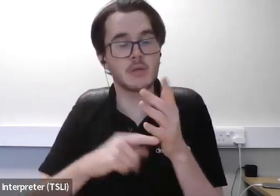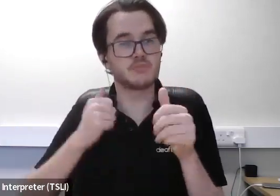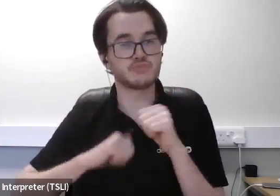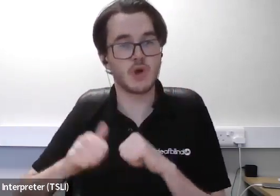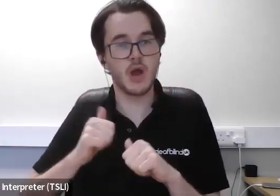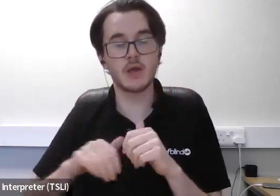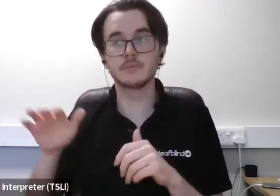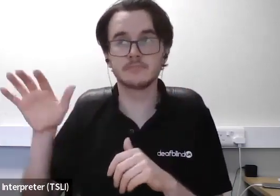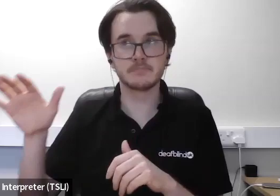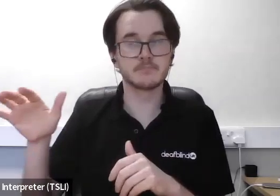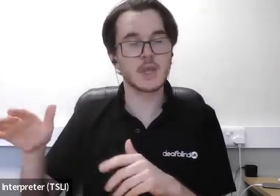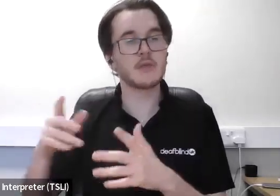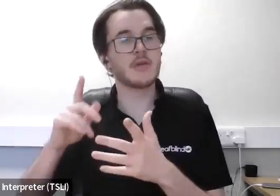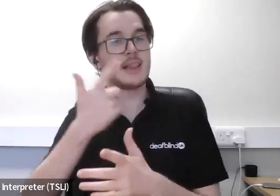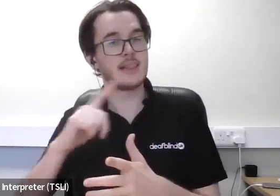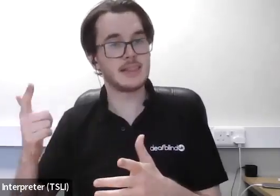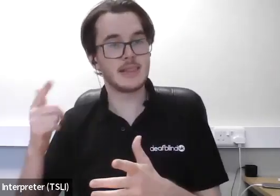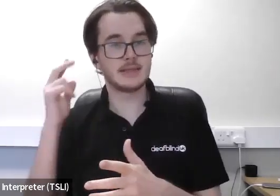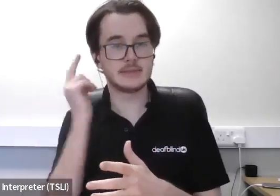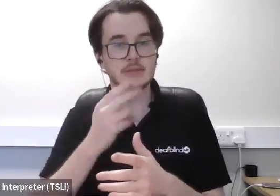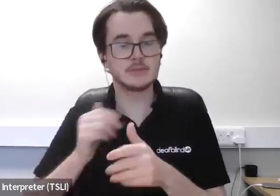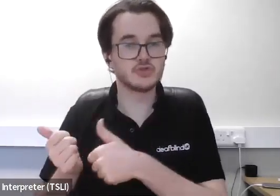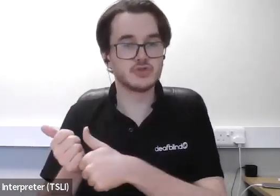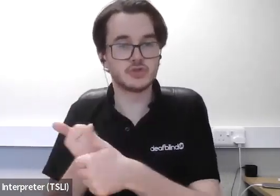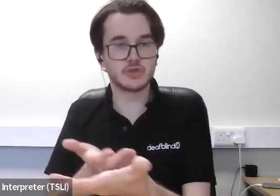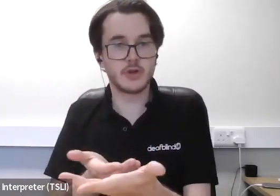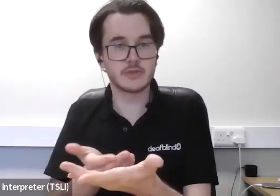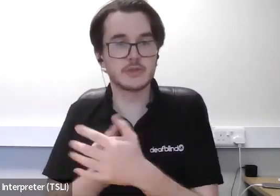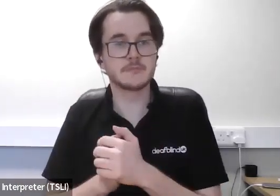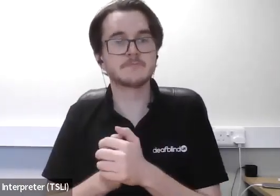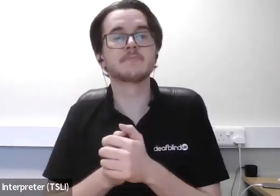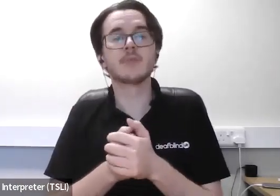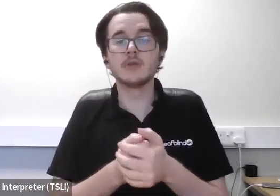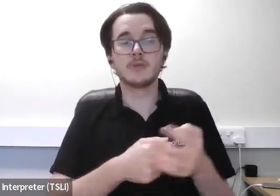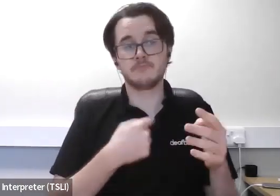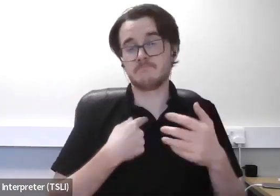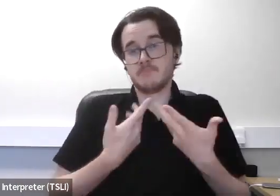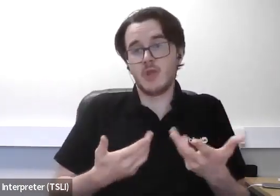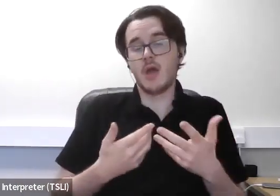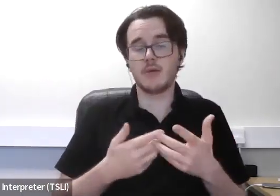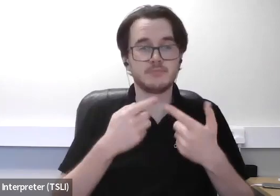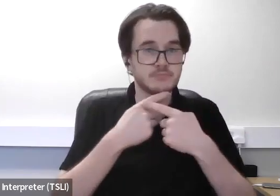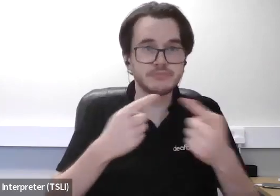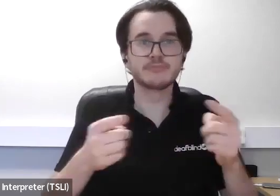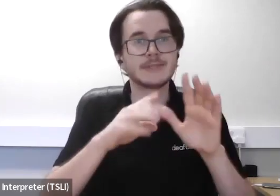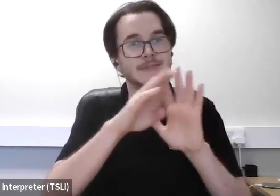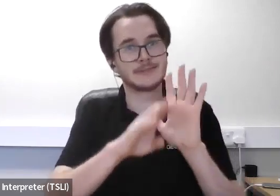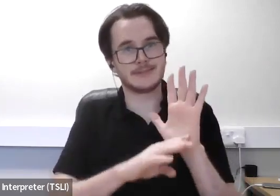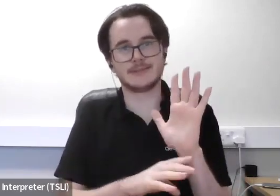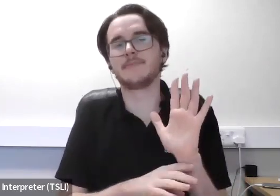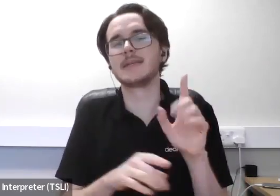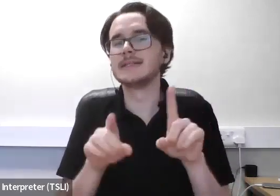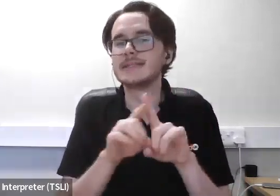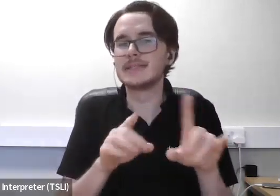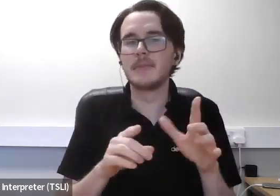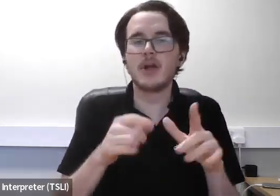BIDS services. Again, I'm just going to quickly go through some housekeeping rules with you again, very similar to what Karen was saying, but